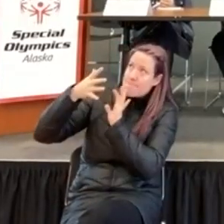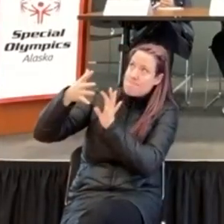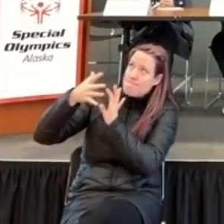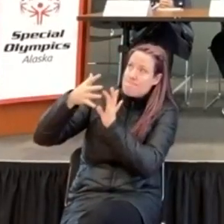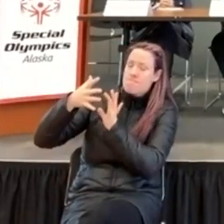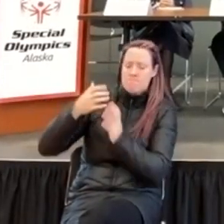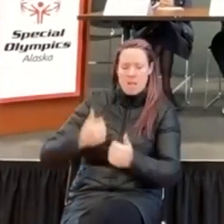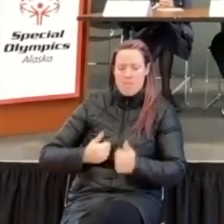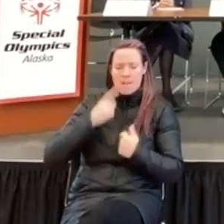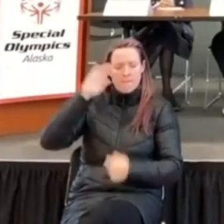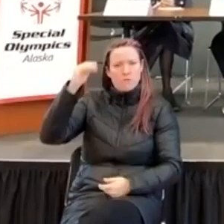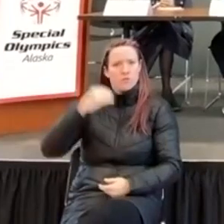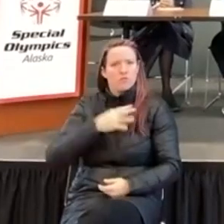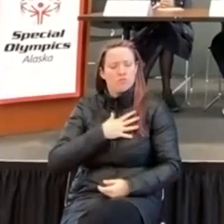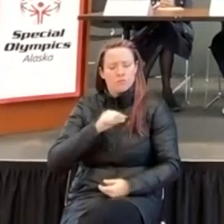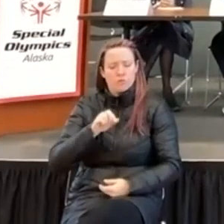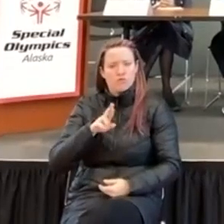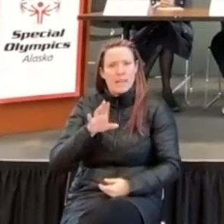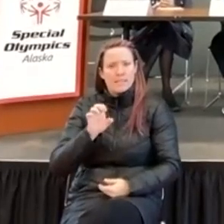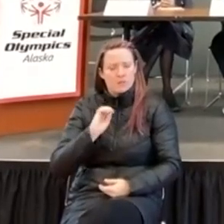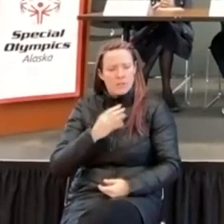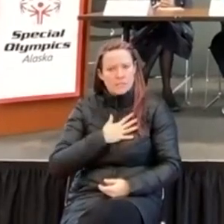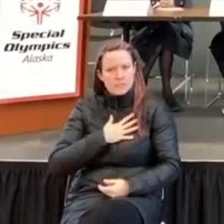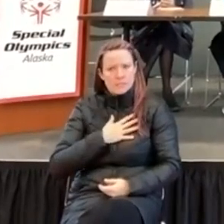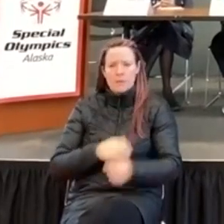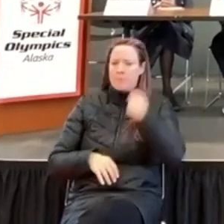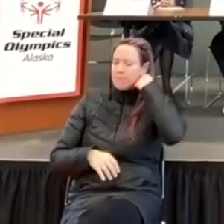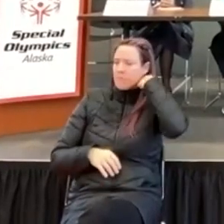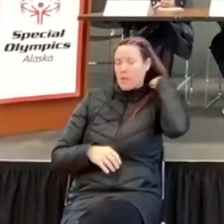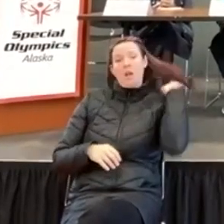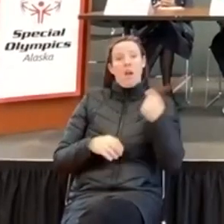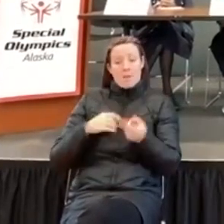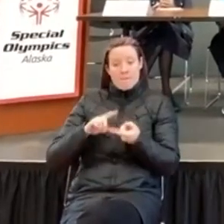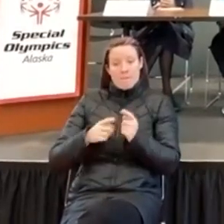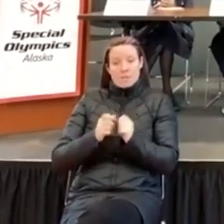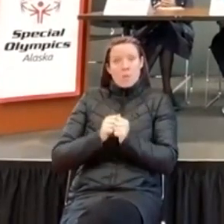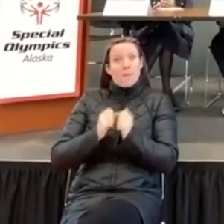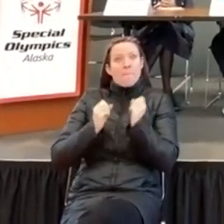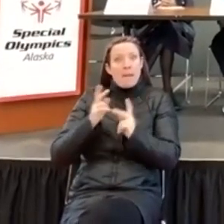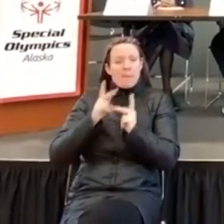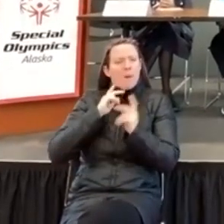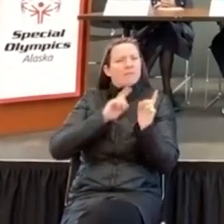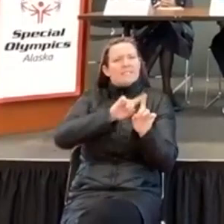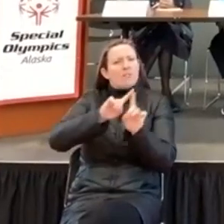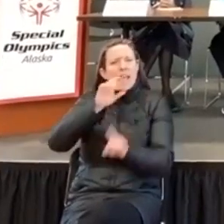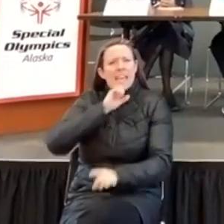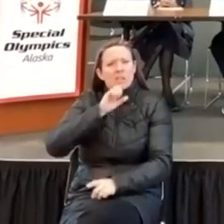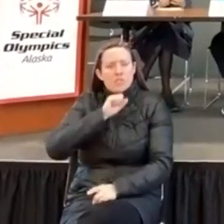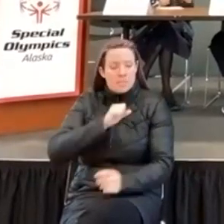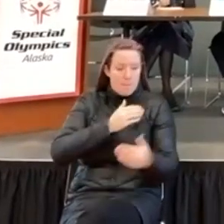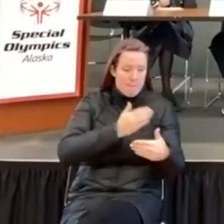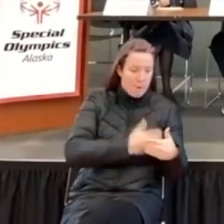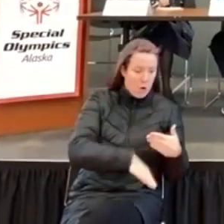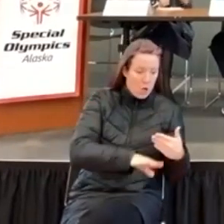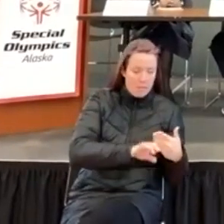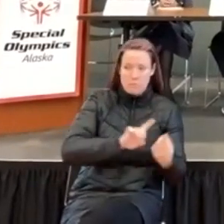of grace. I now am friends with people in multiple generations, from birth